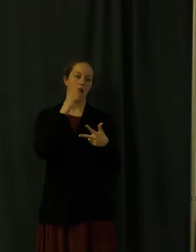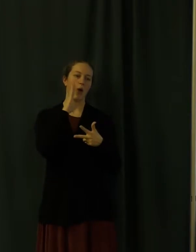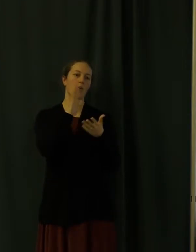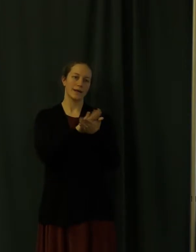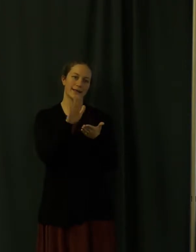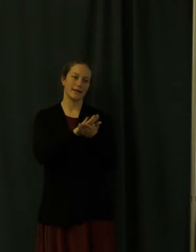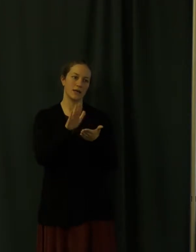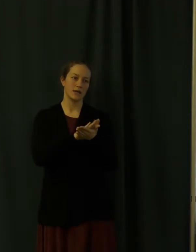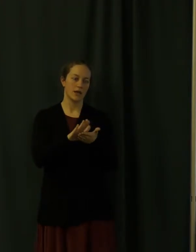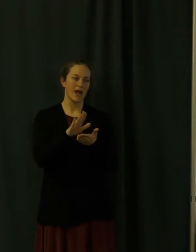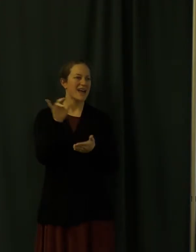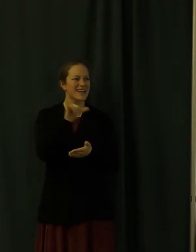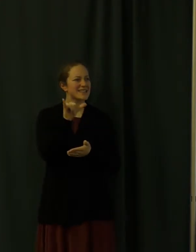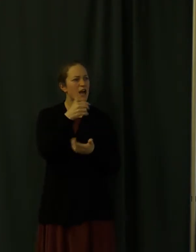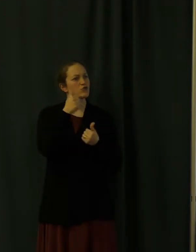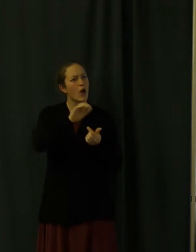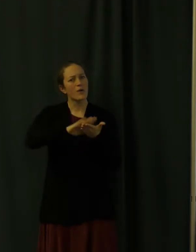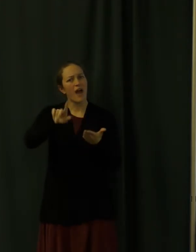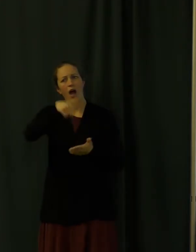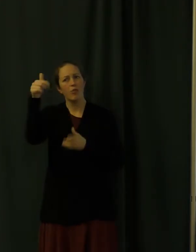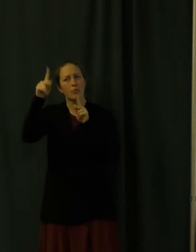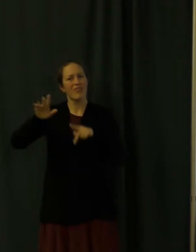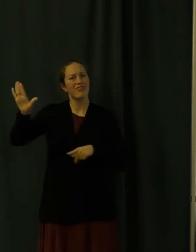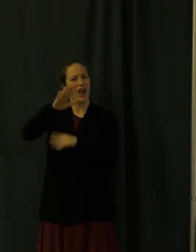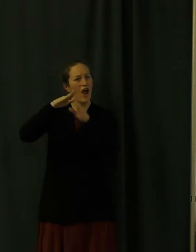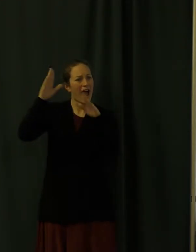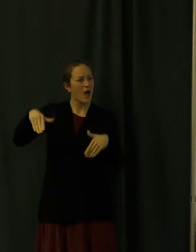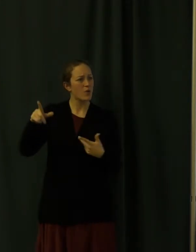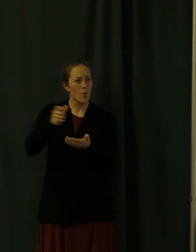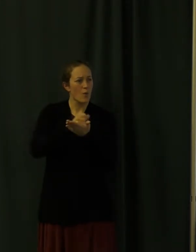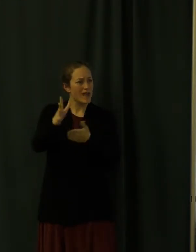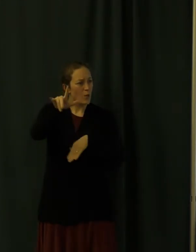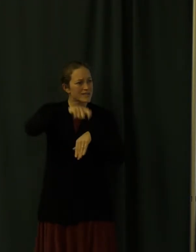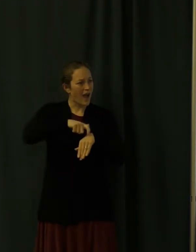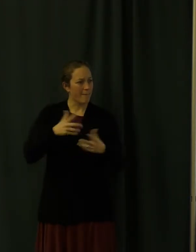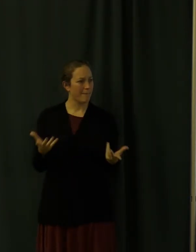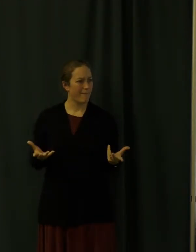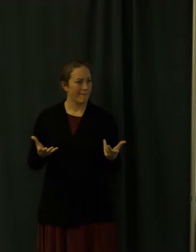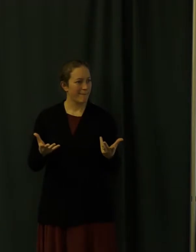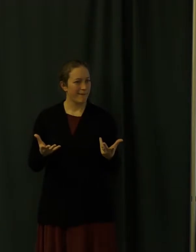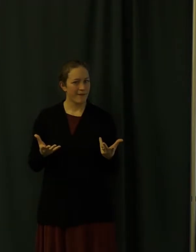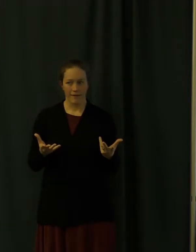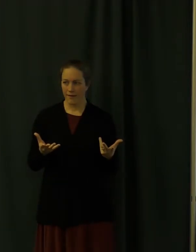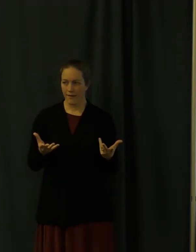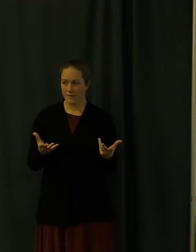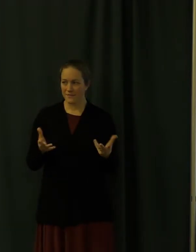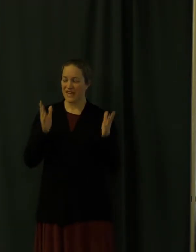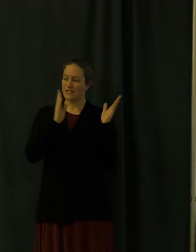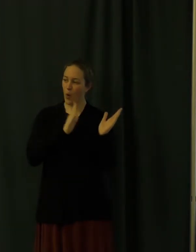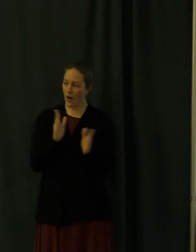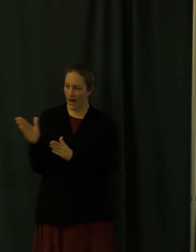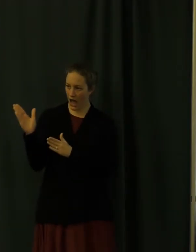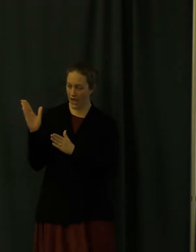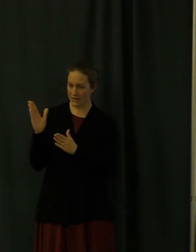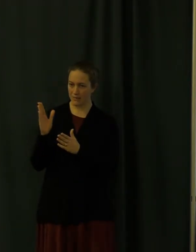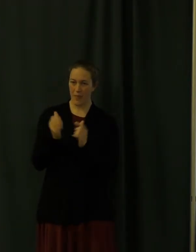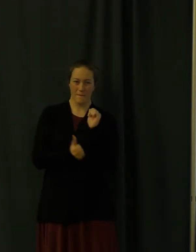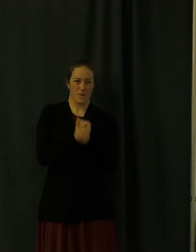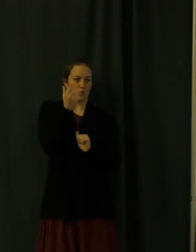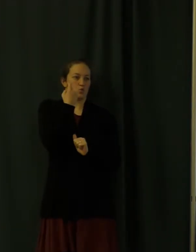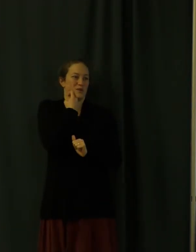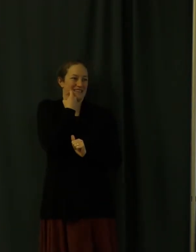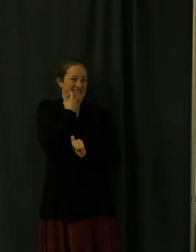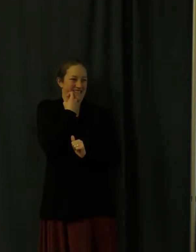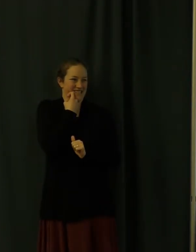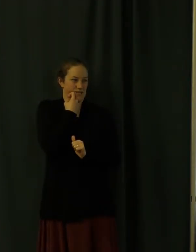house. That's not your stuff. Like, you're just wasting time, okay? So it's organized by the latest it